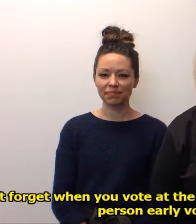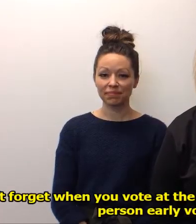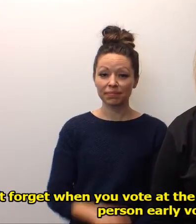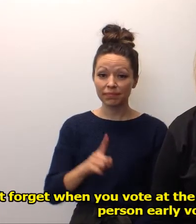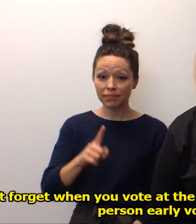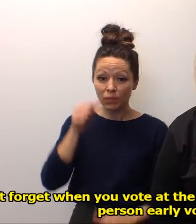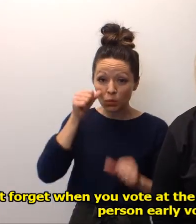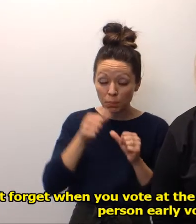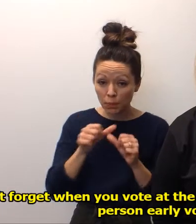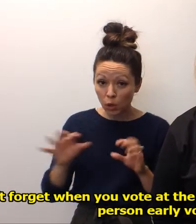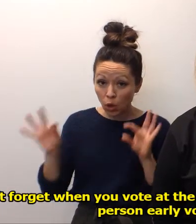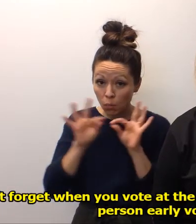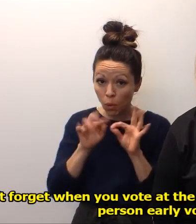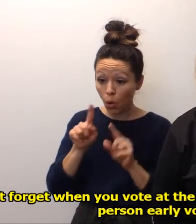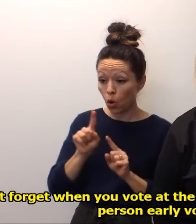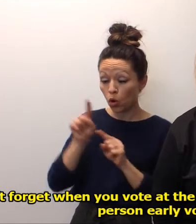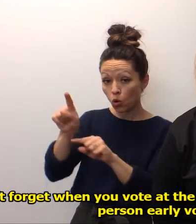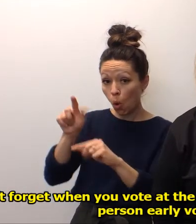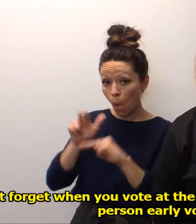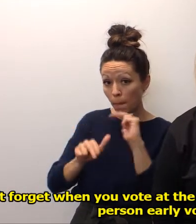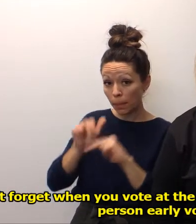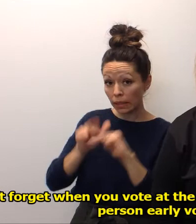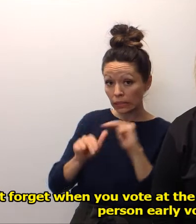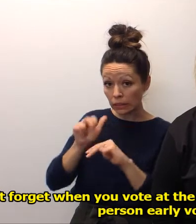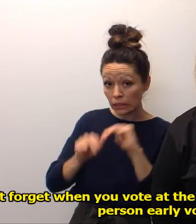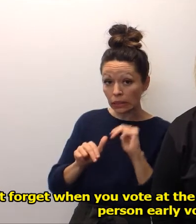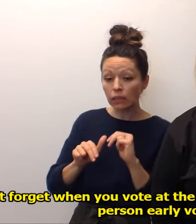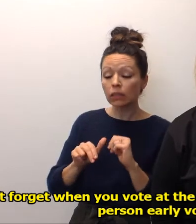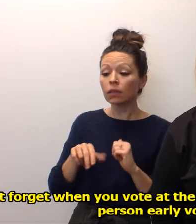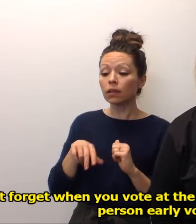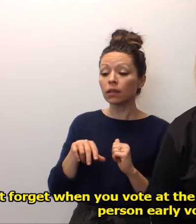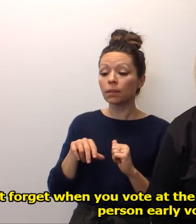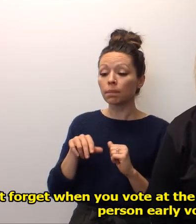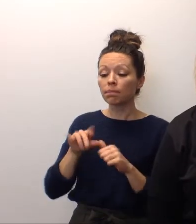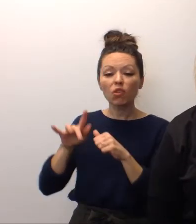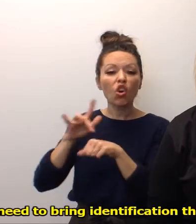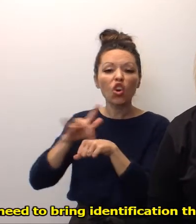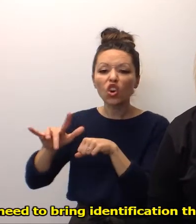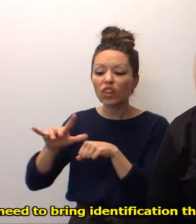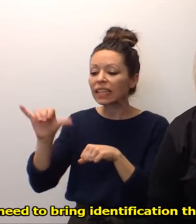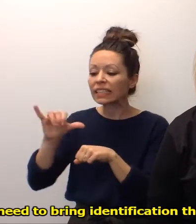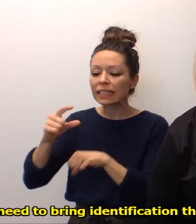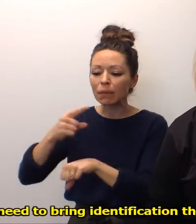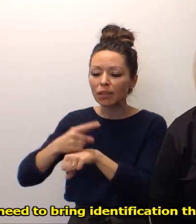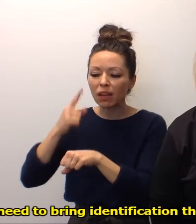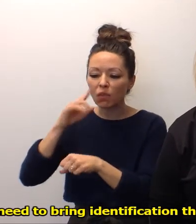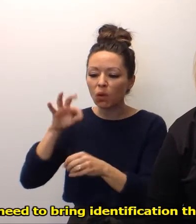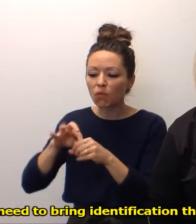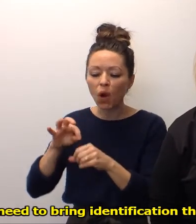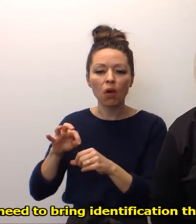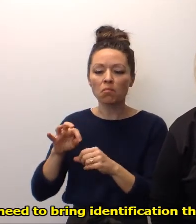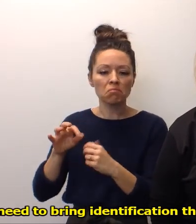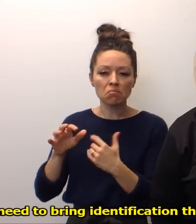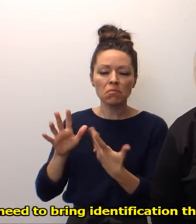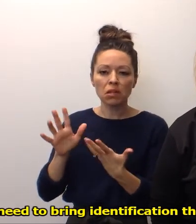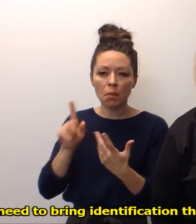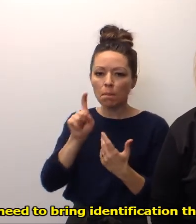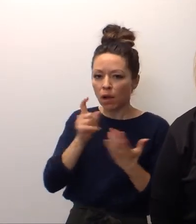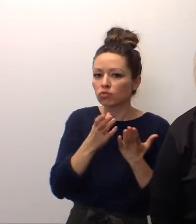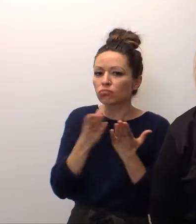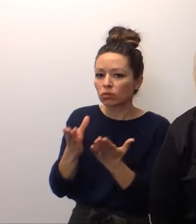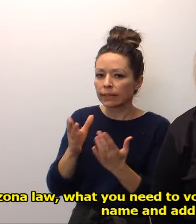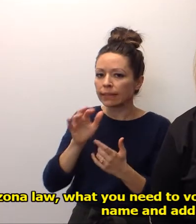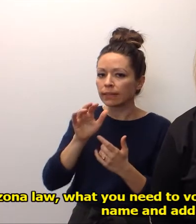Don't forget, when you vote at the polls, vote centers, or in-person early voting, you need to bring identification that has your picture on